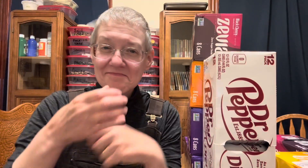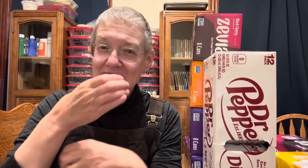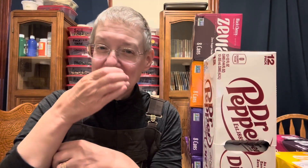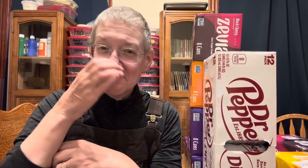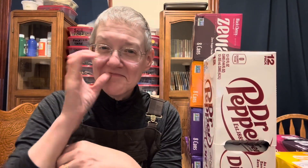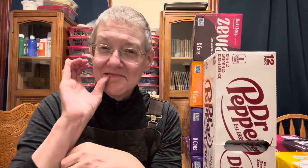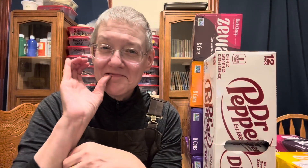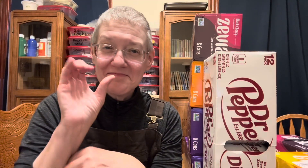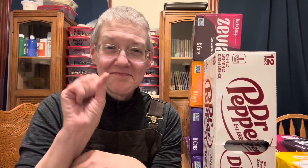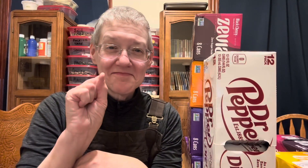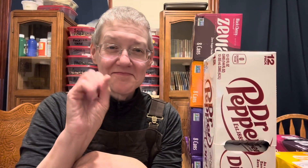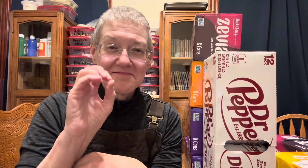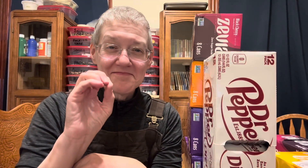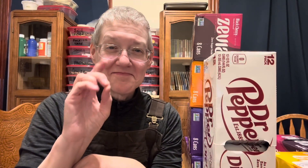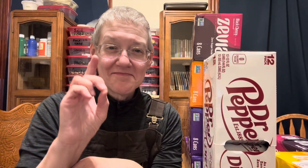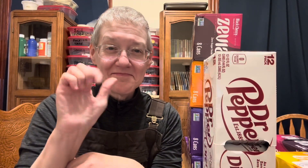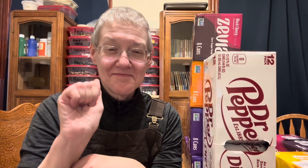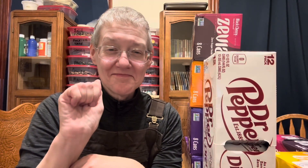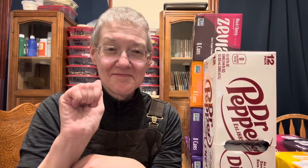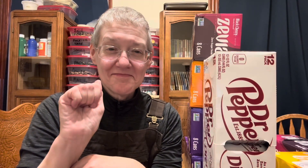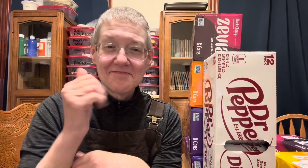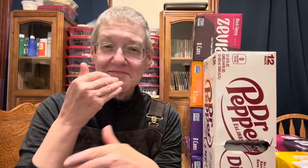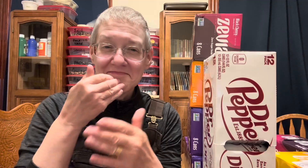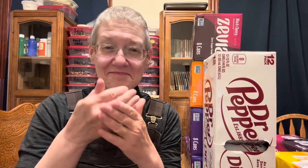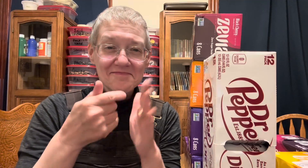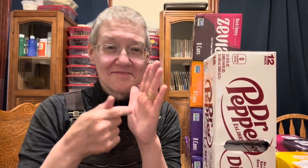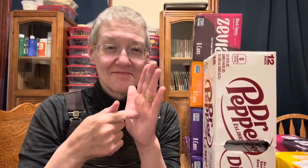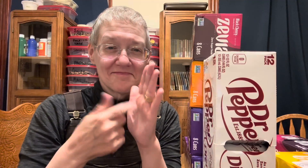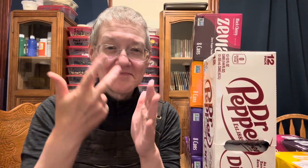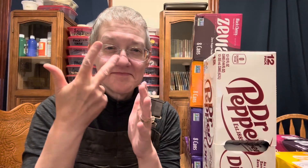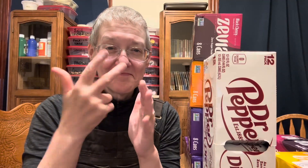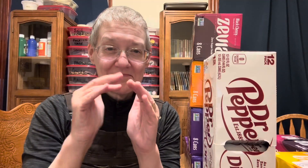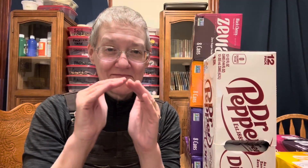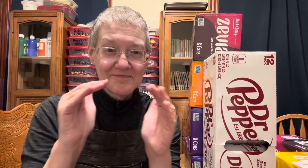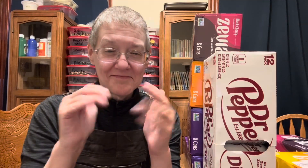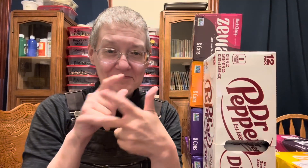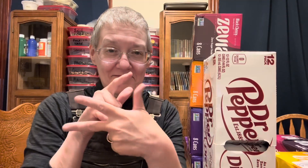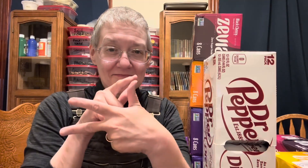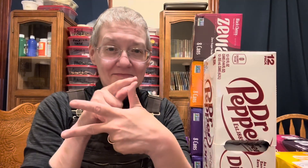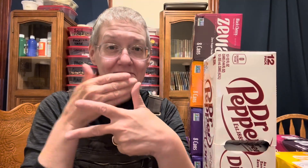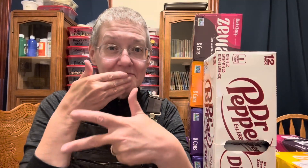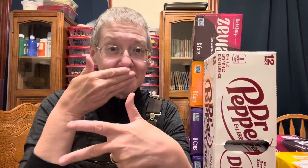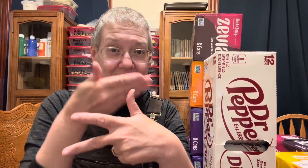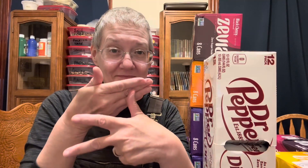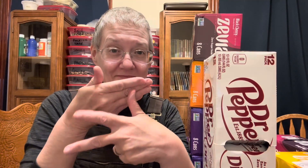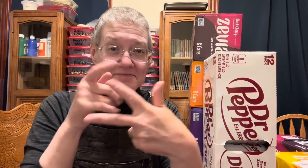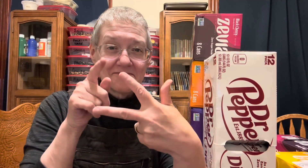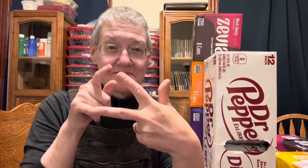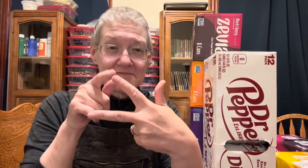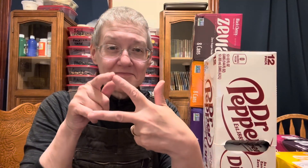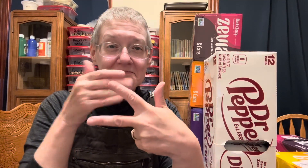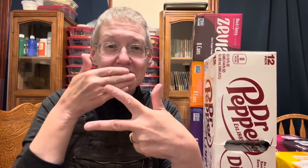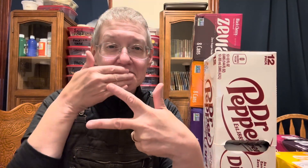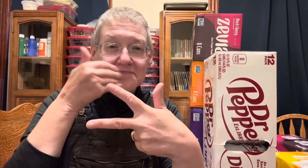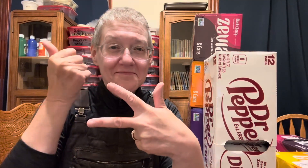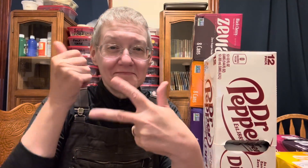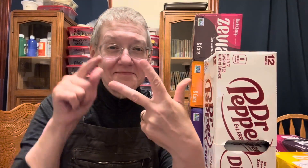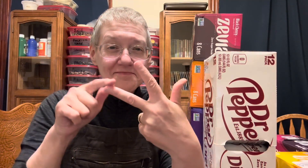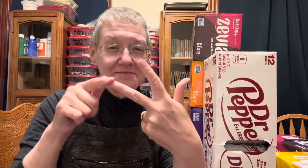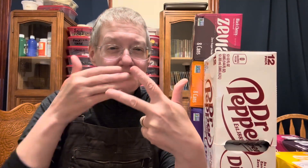And last are drinks, sodas. This is a good example of the 3 levels of good, better,